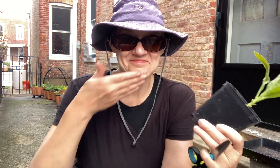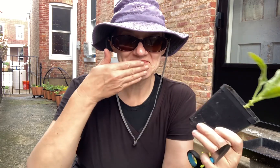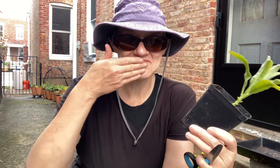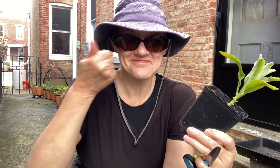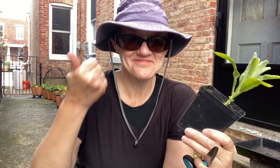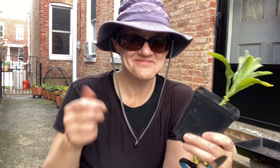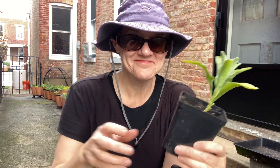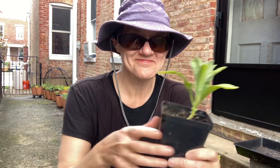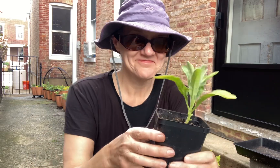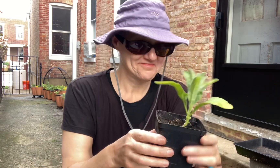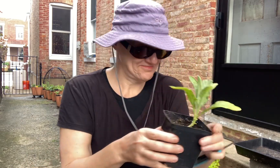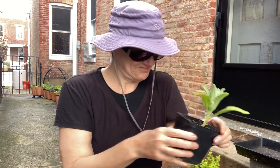That's better.